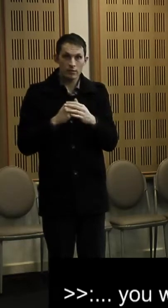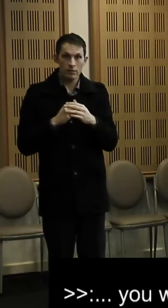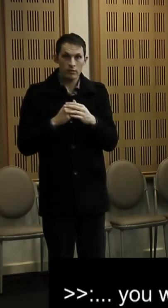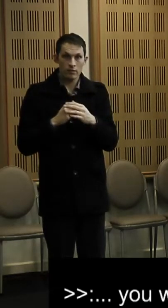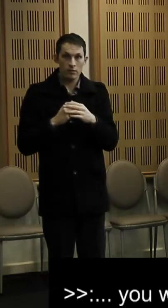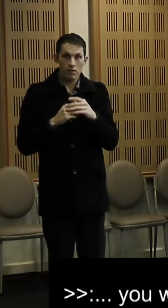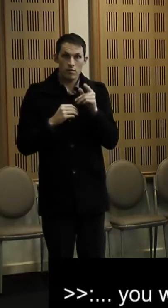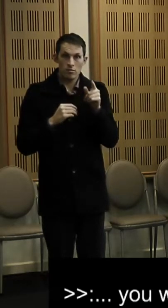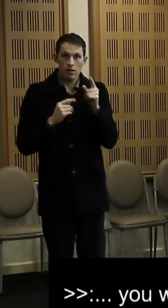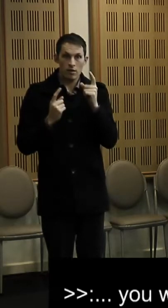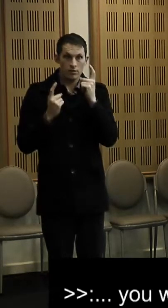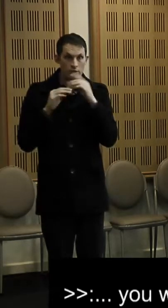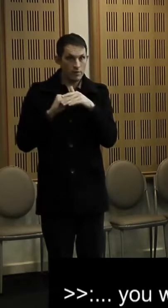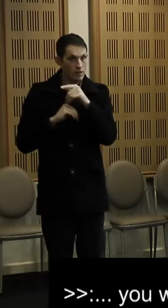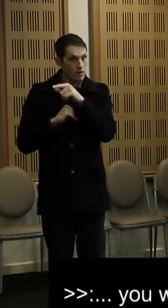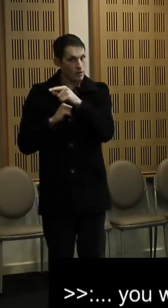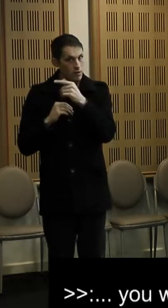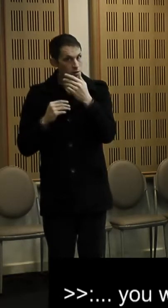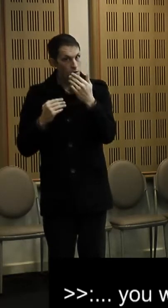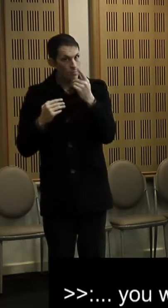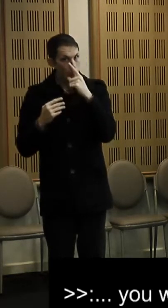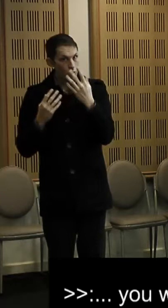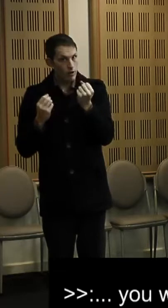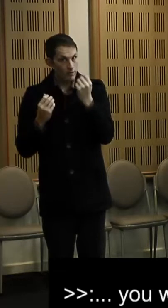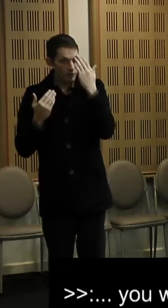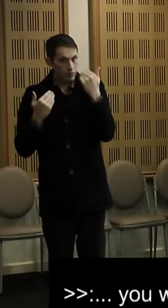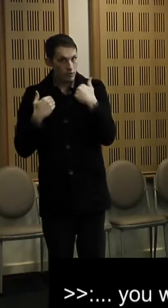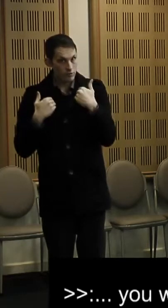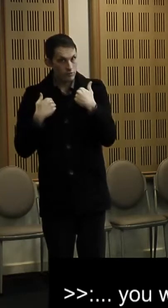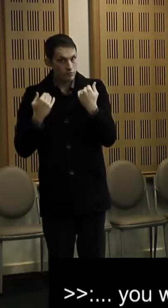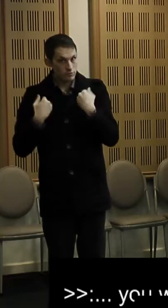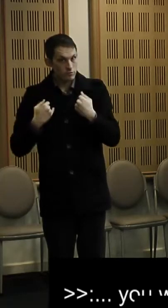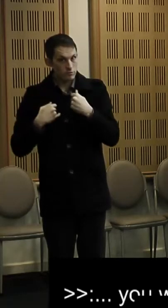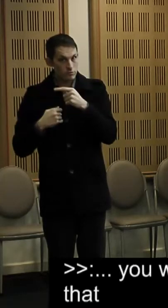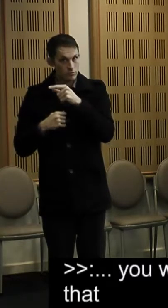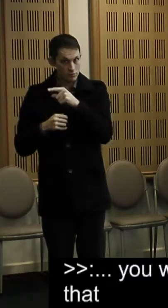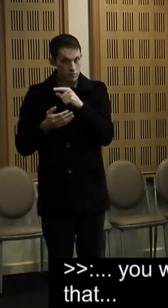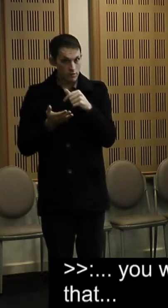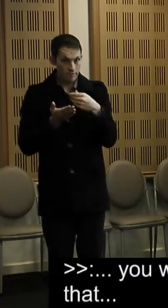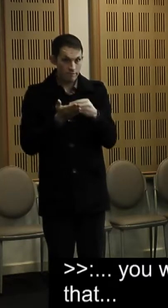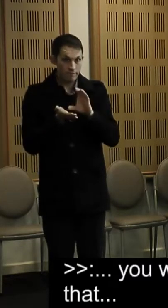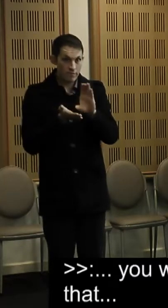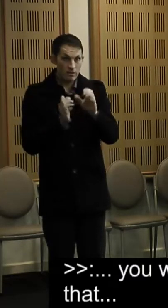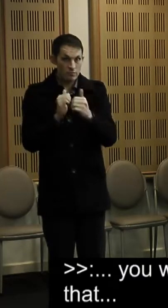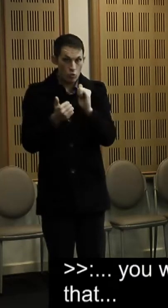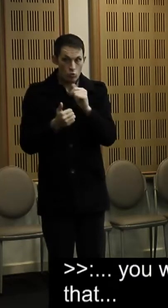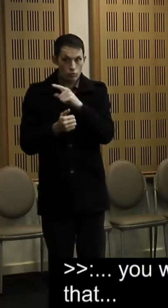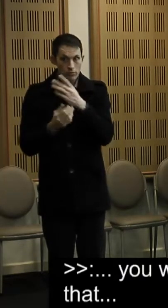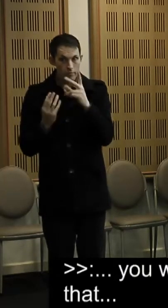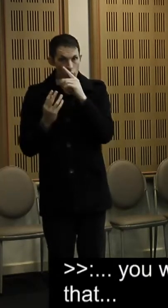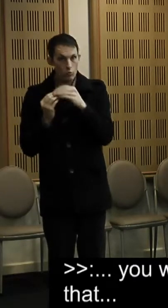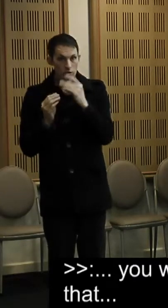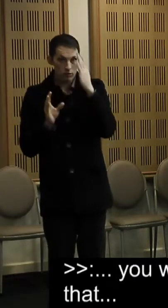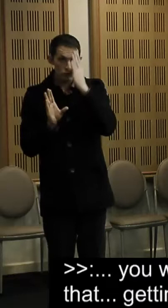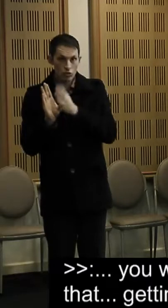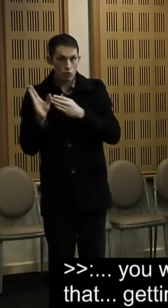illness to concerts or getting them involved with exercise and sport? Because that's a huge area where people with psychosocial disability are missing out